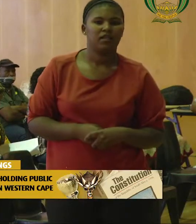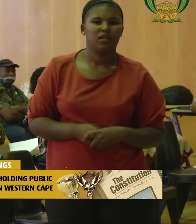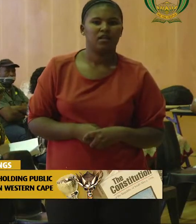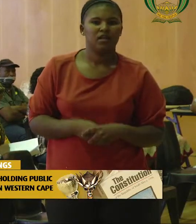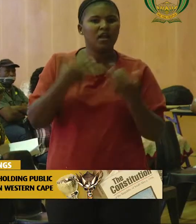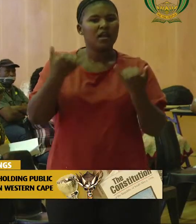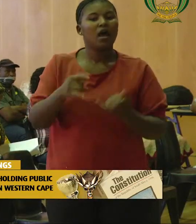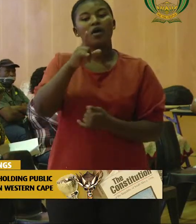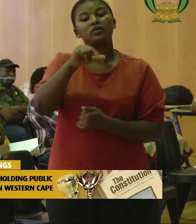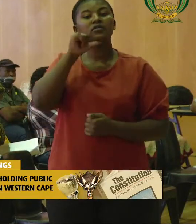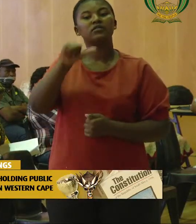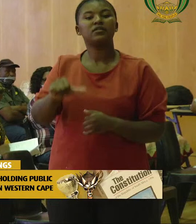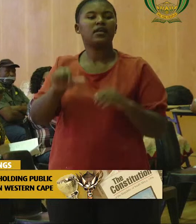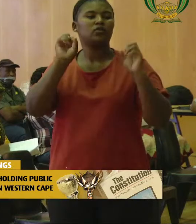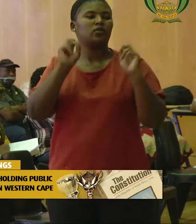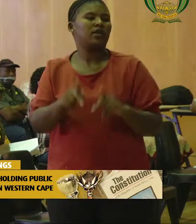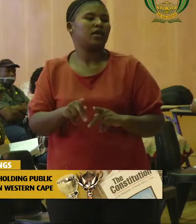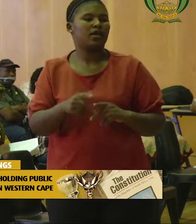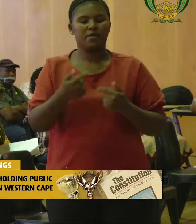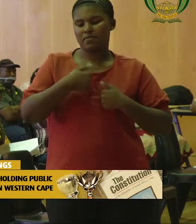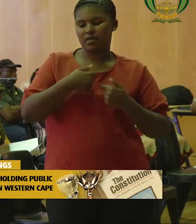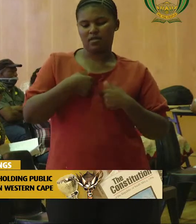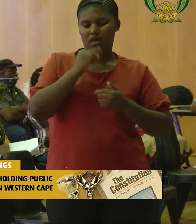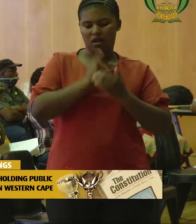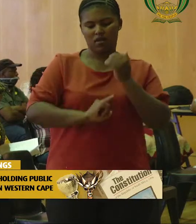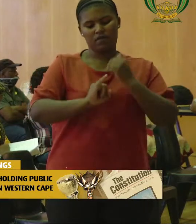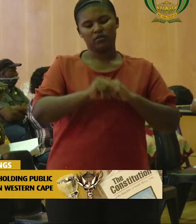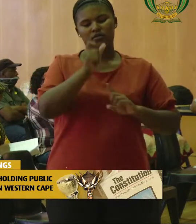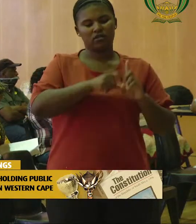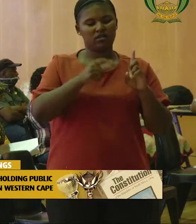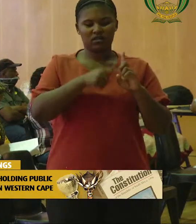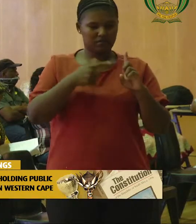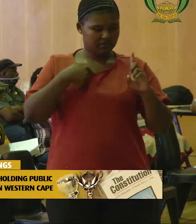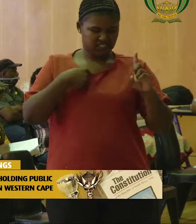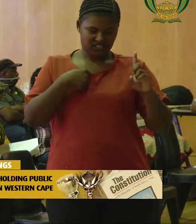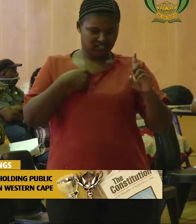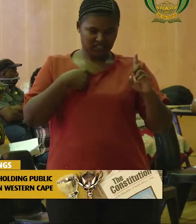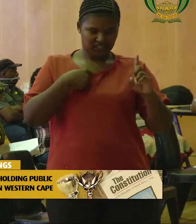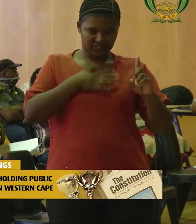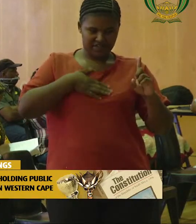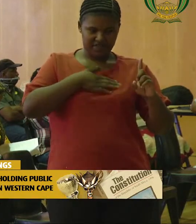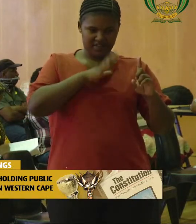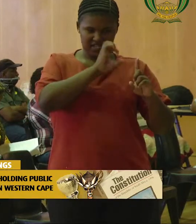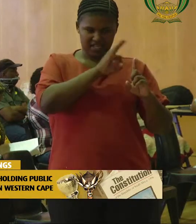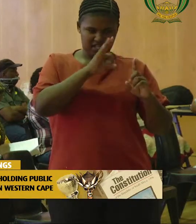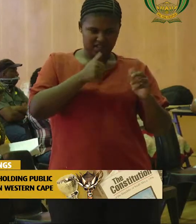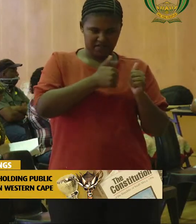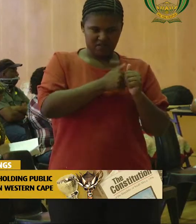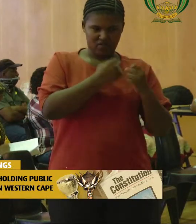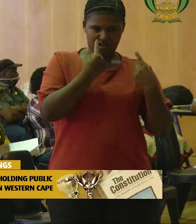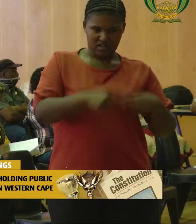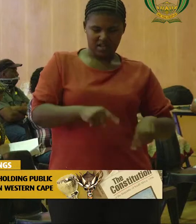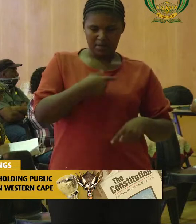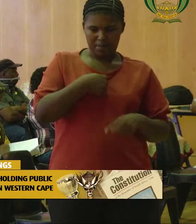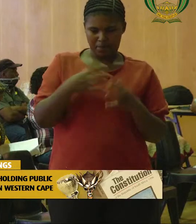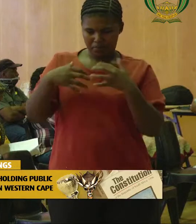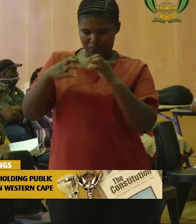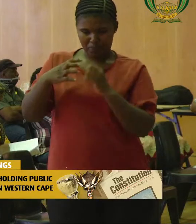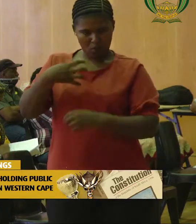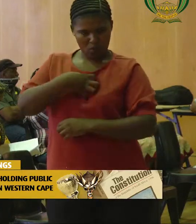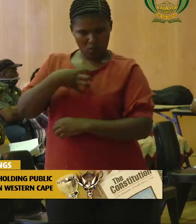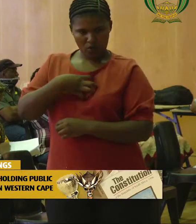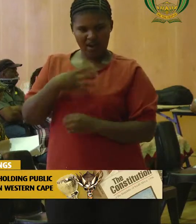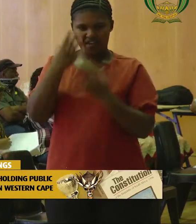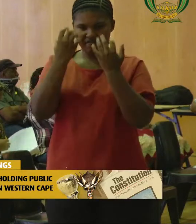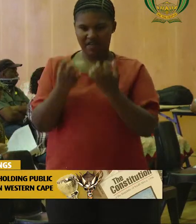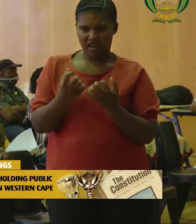is it okay bawena as an individual xa ungavisisani namalungu ombutho wakho, vule yakhe imbutho just because of finance and